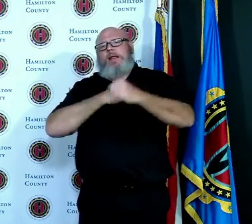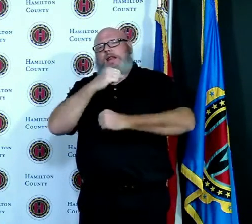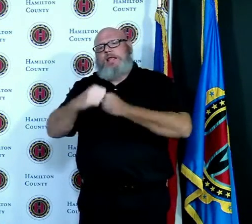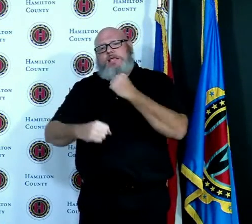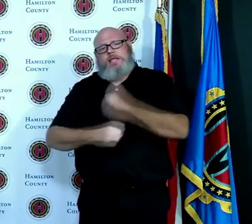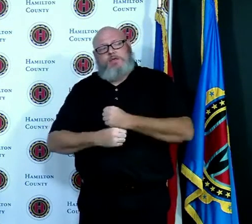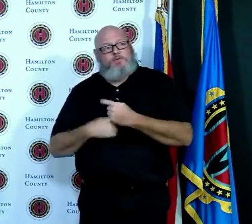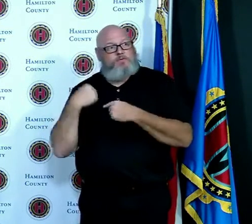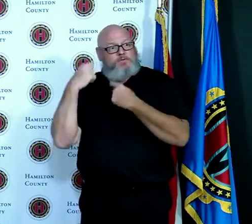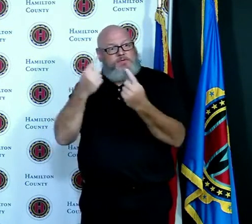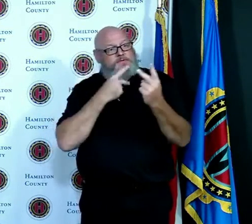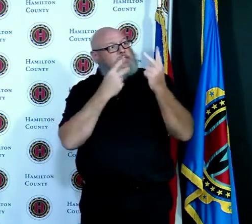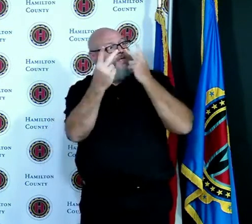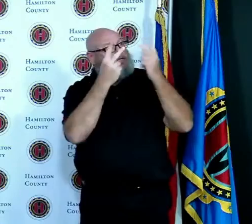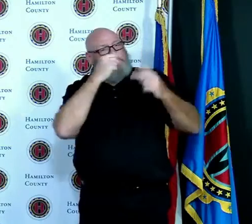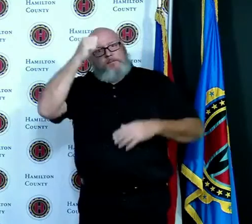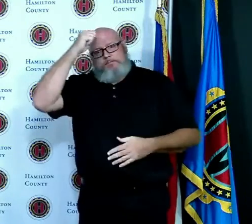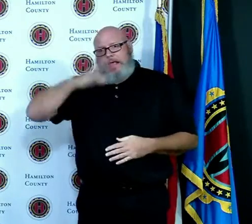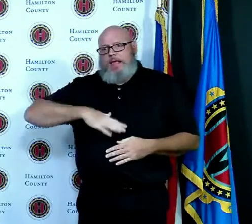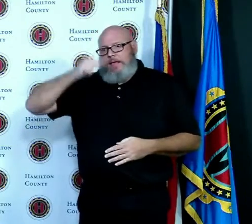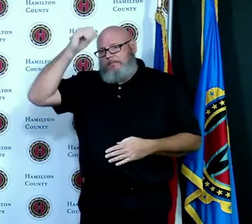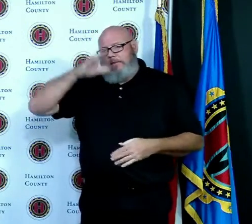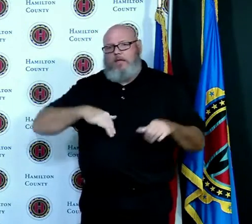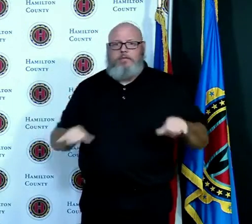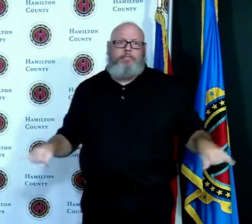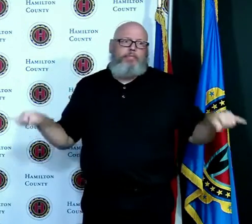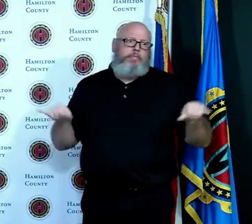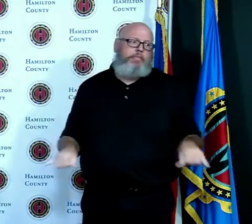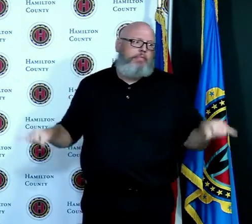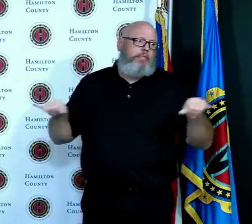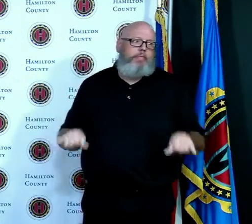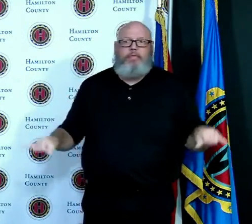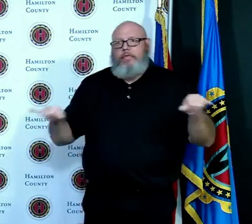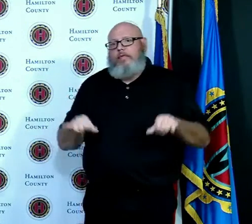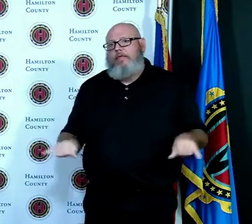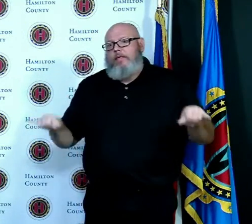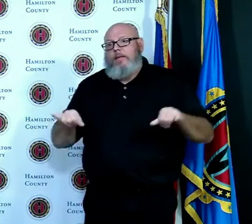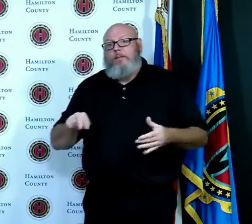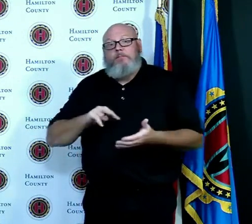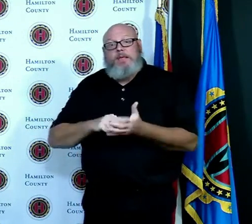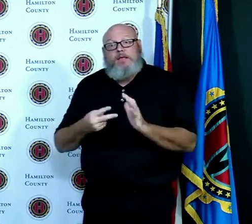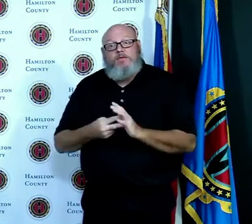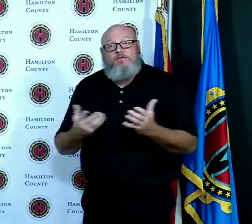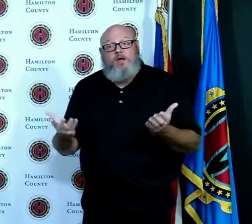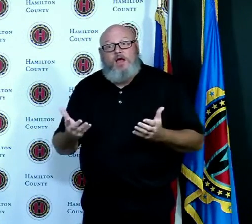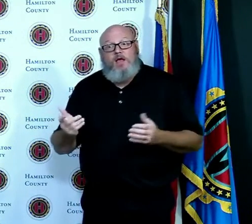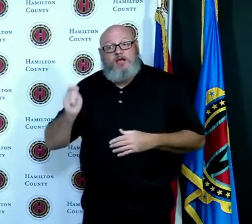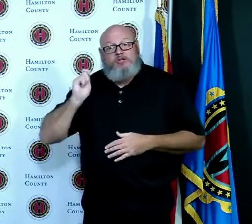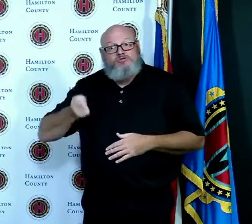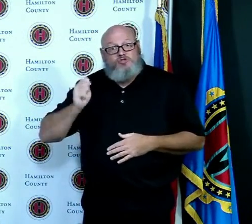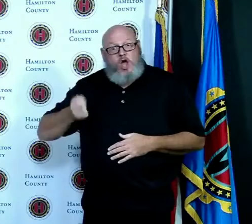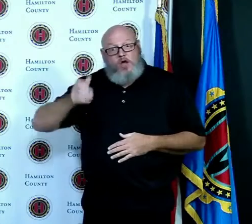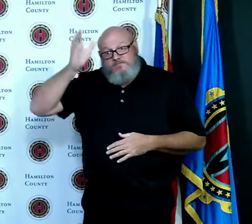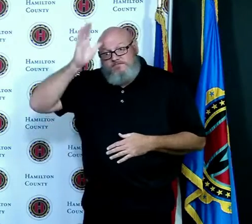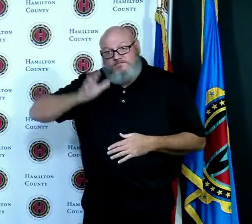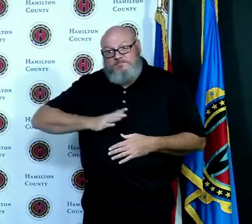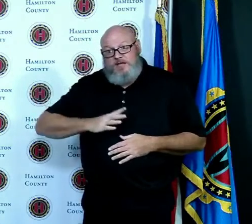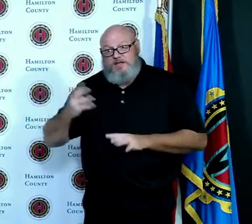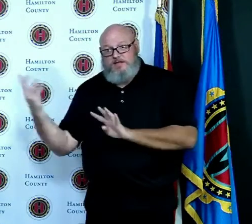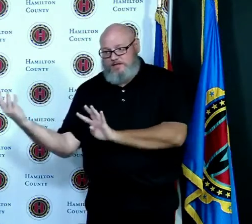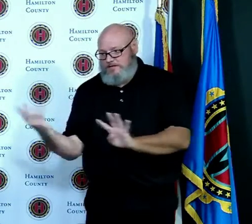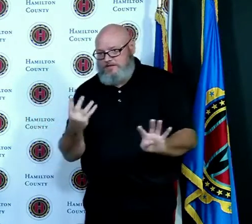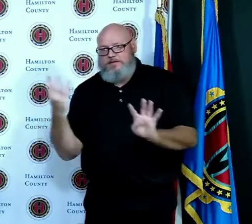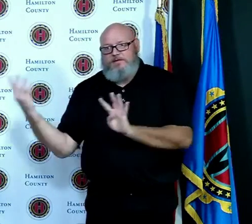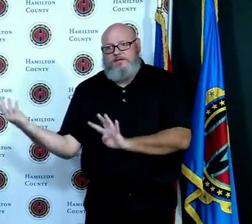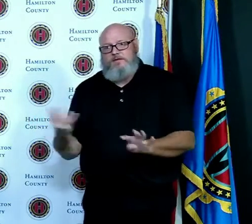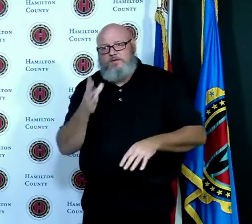people where they don't have the life experience of a lot of the people that are coming in front of them, and a lot of the folks that are in need. Let's talk about